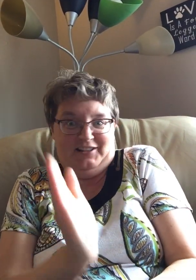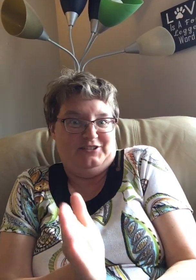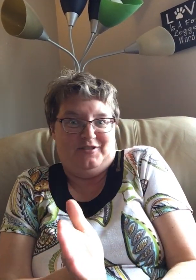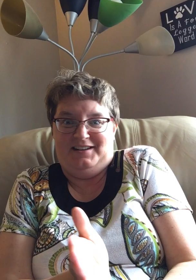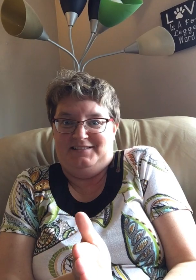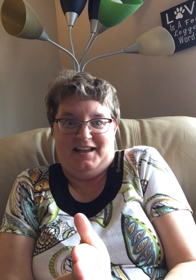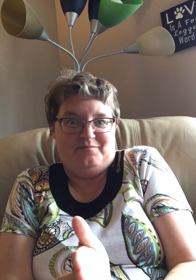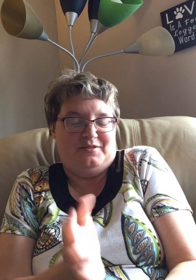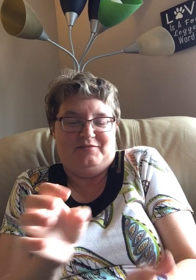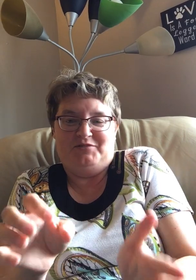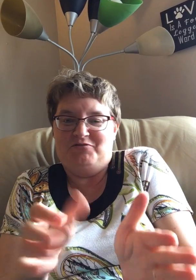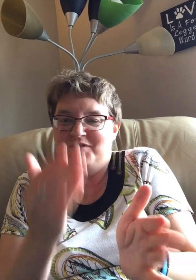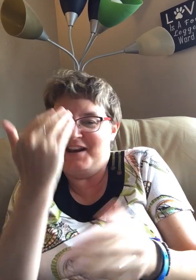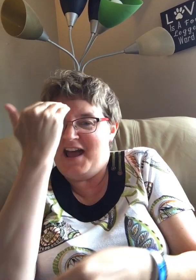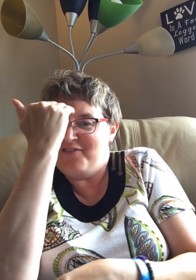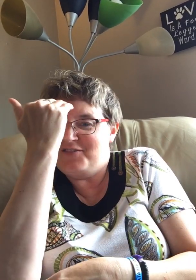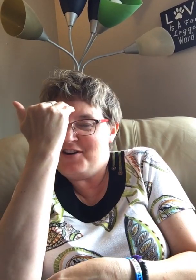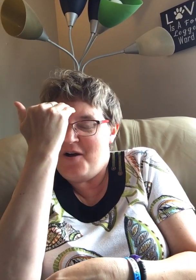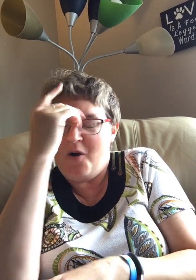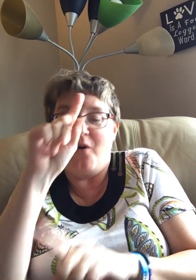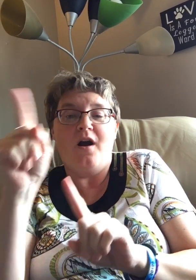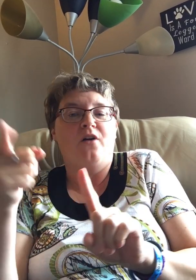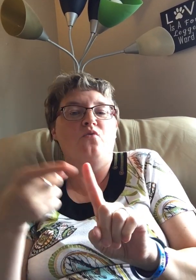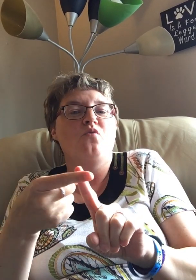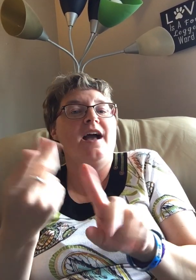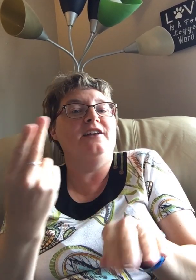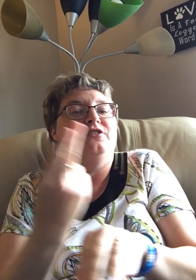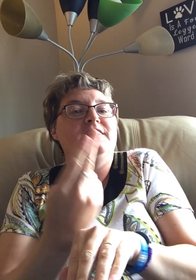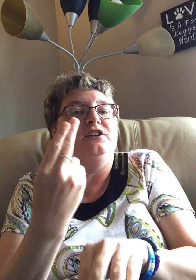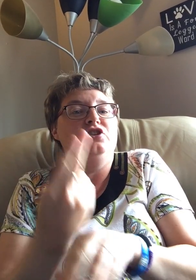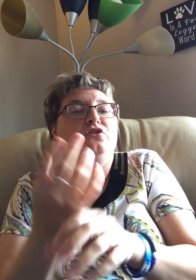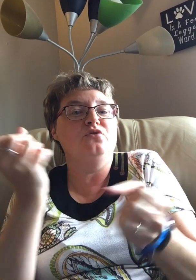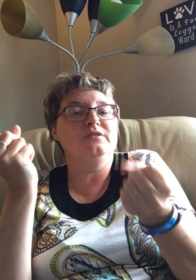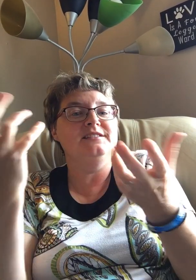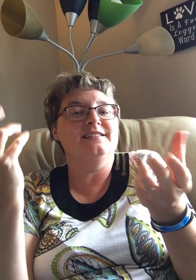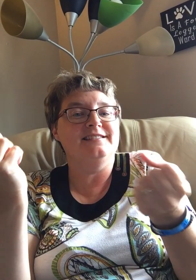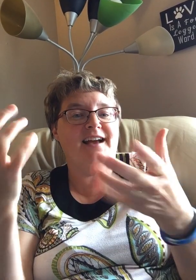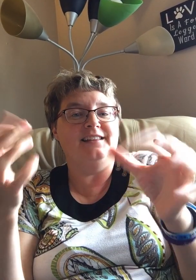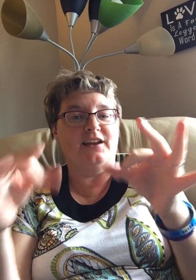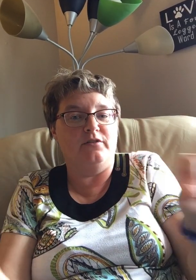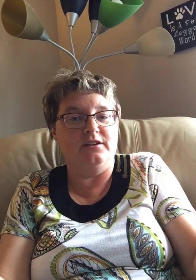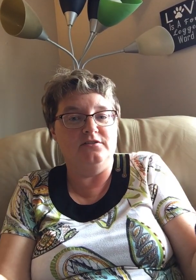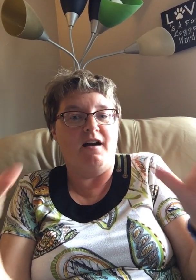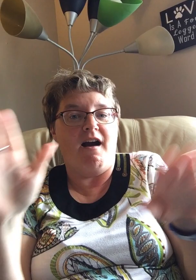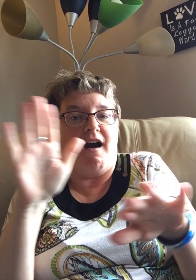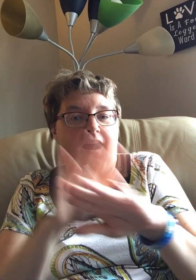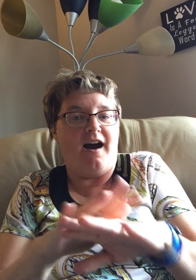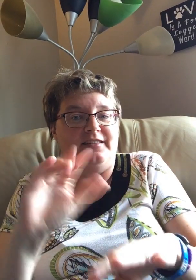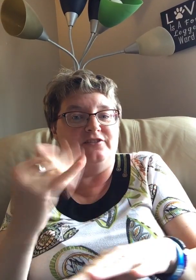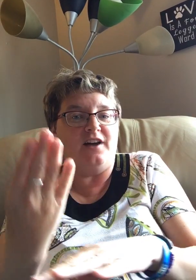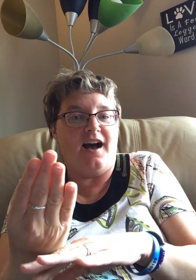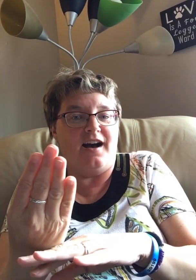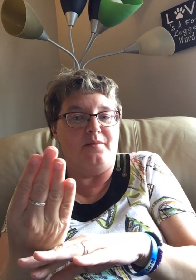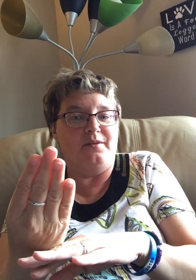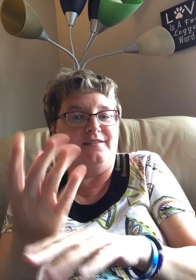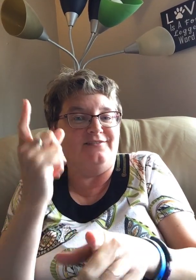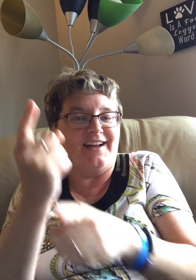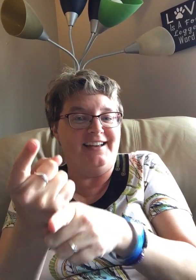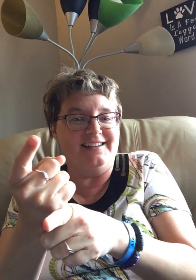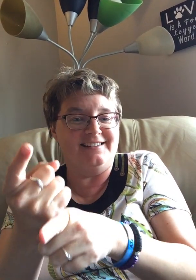great example. You never know when you're going to use sign language on the job, right?